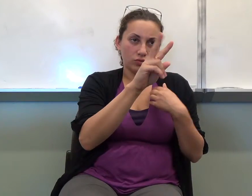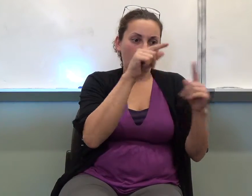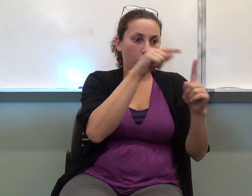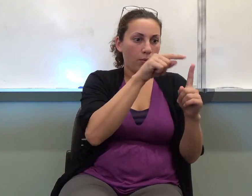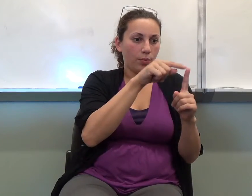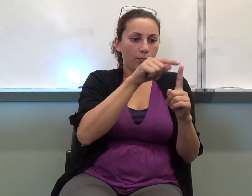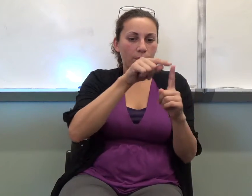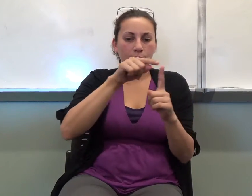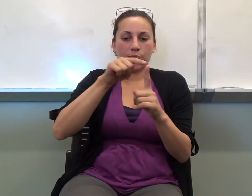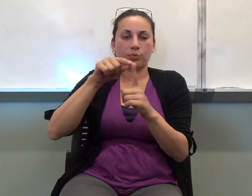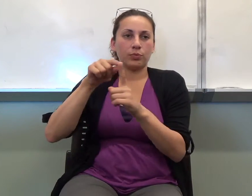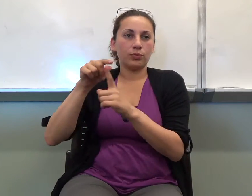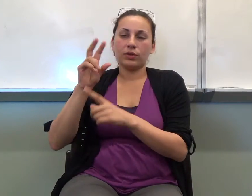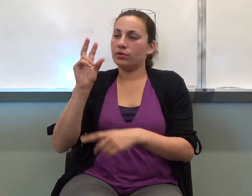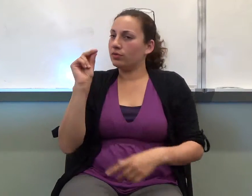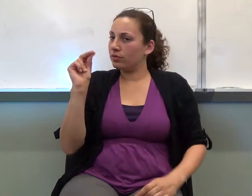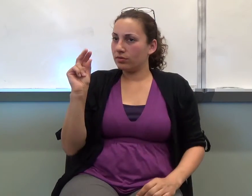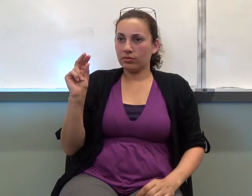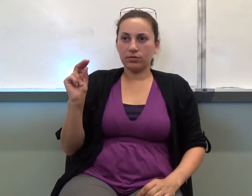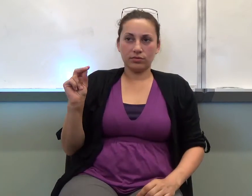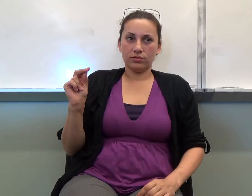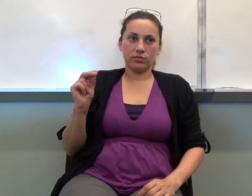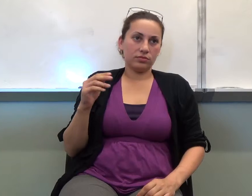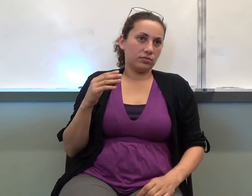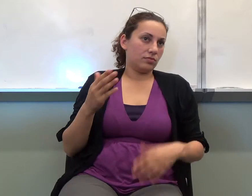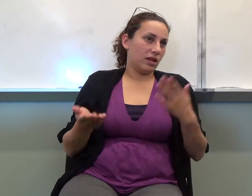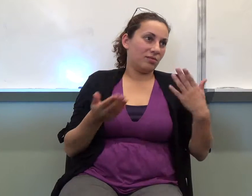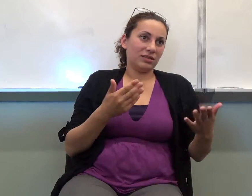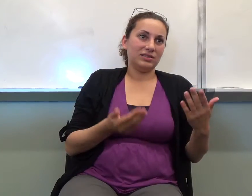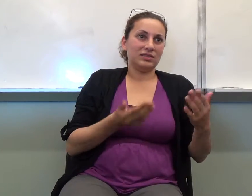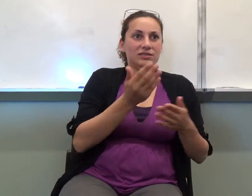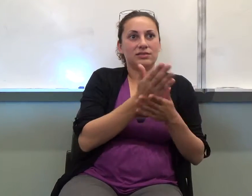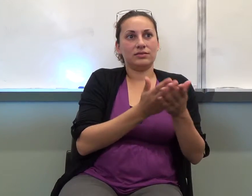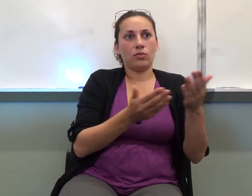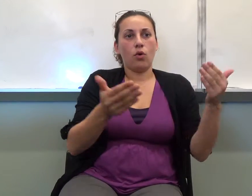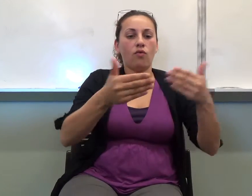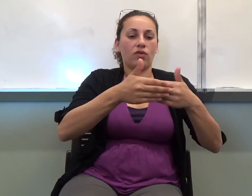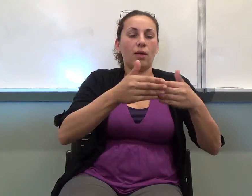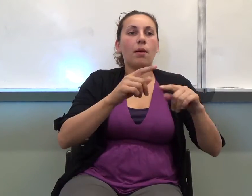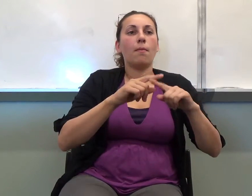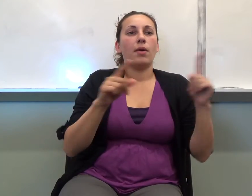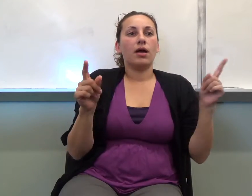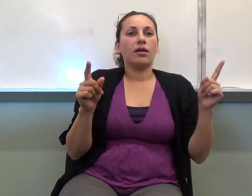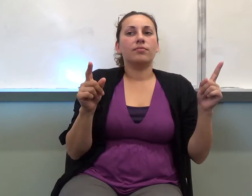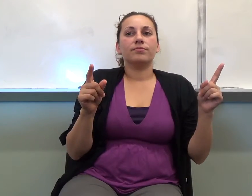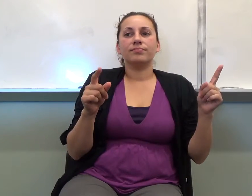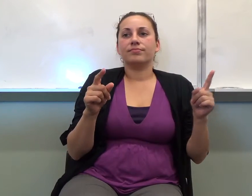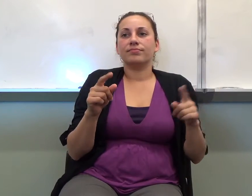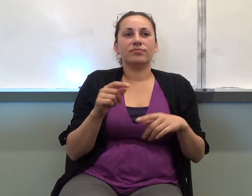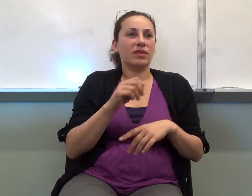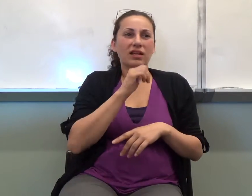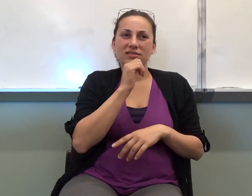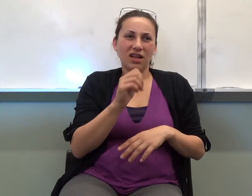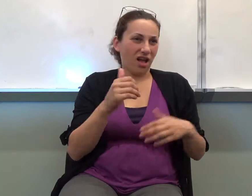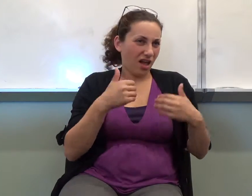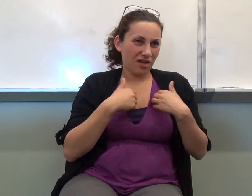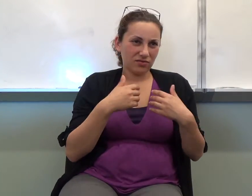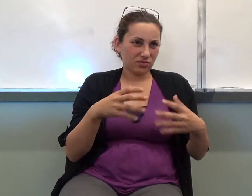the ages of the presidents were. And there may be some overlapping in the presidential ages, that's for sure. But still, it's not giving you very precise information